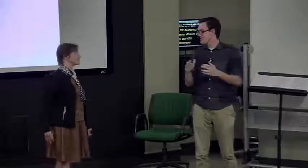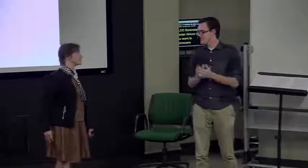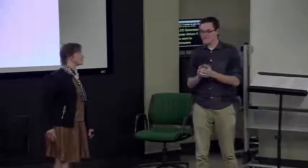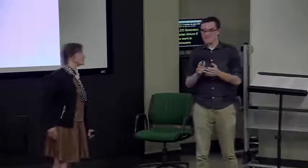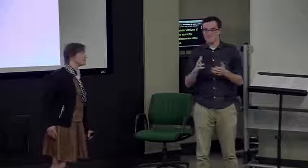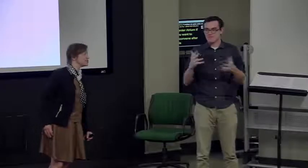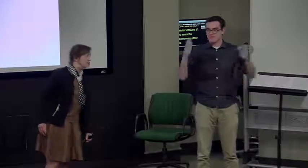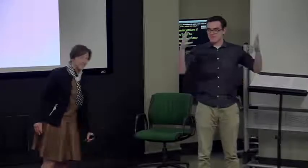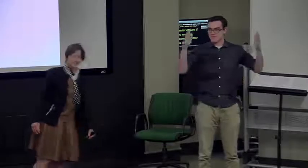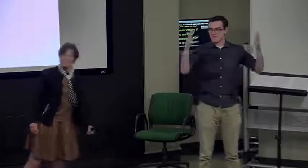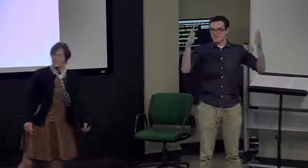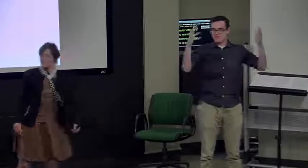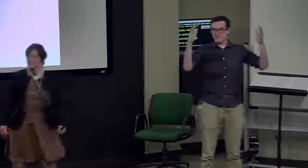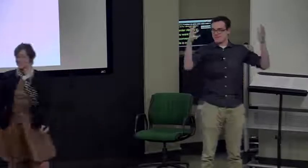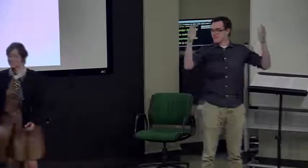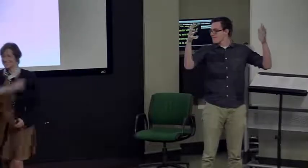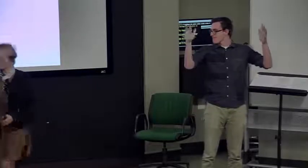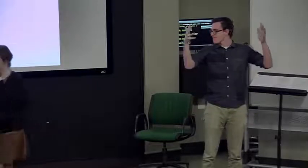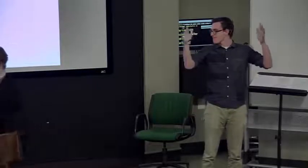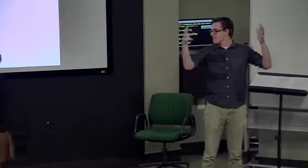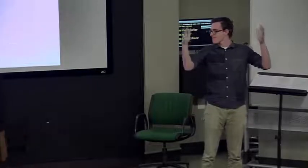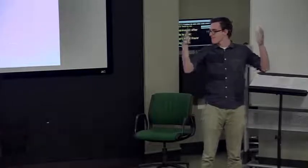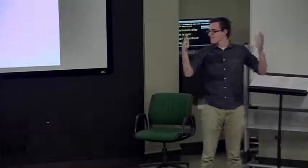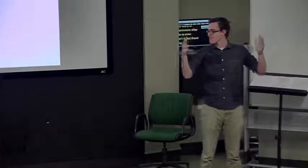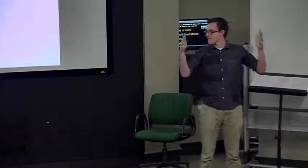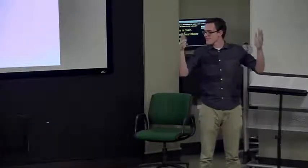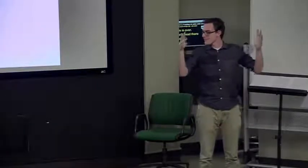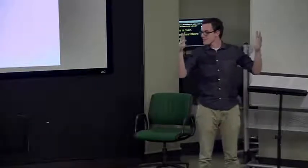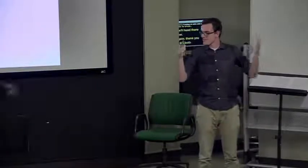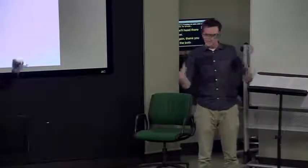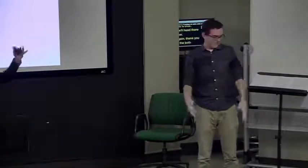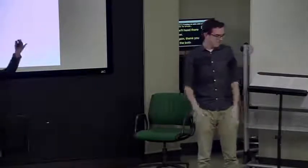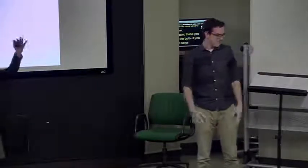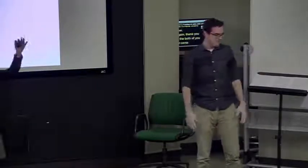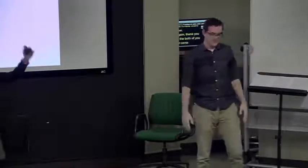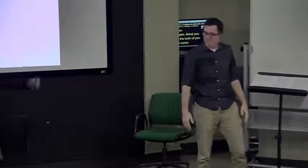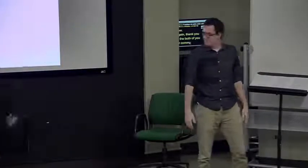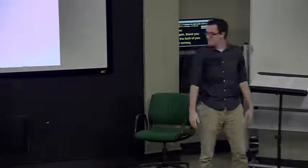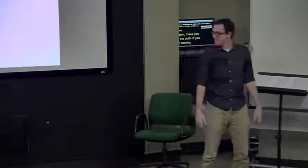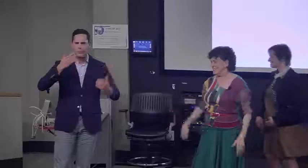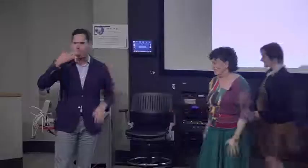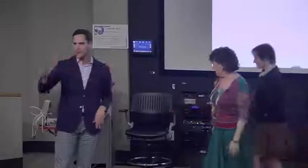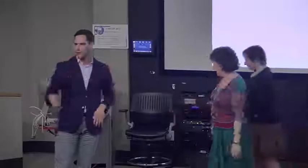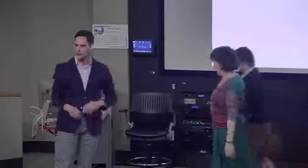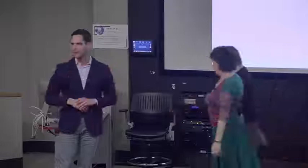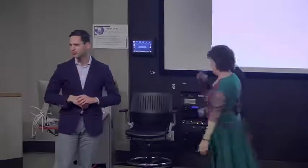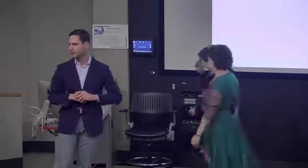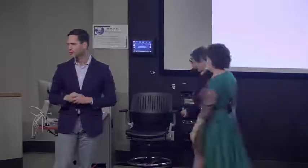both of you very much for coming today. Thank you. You were so fun. Thank you.